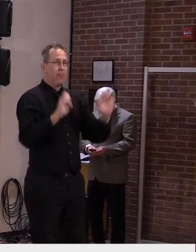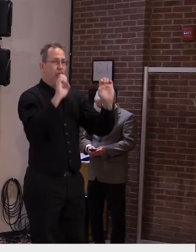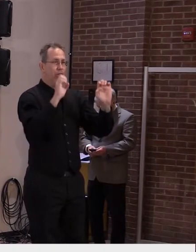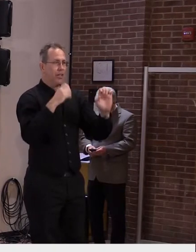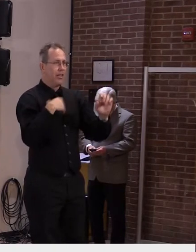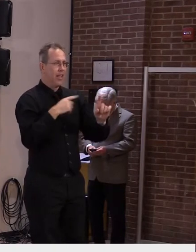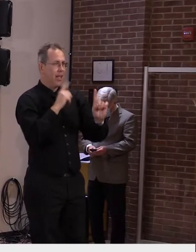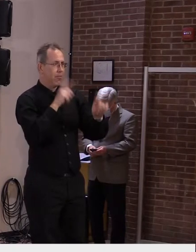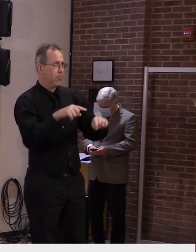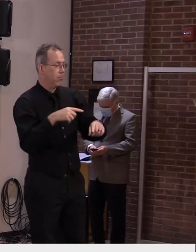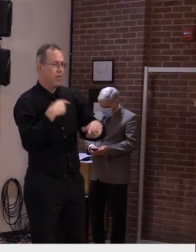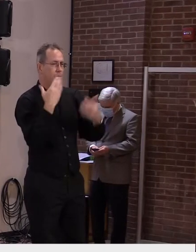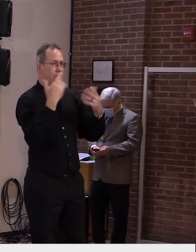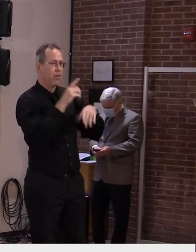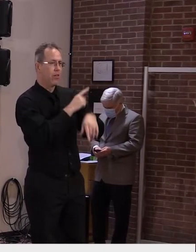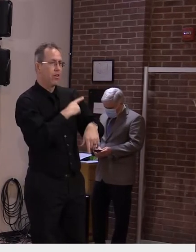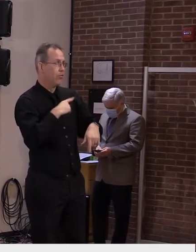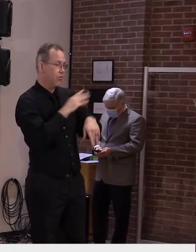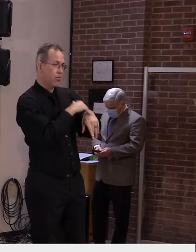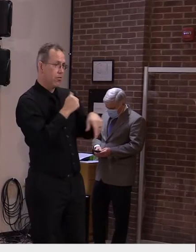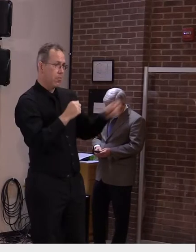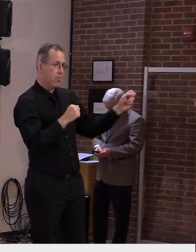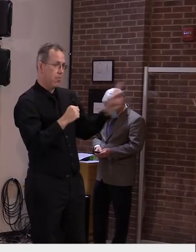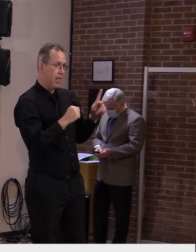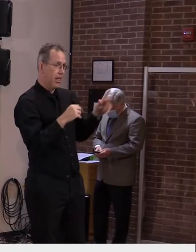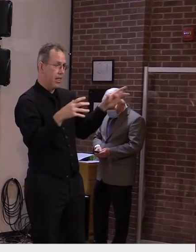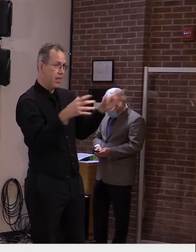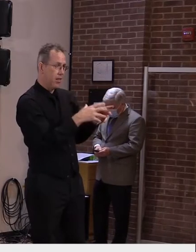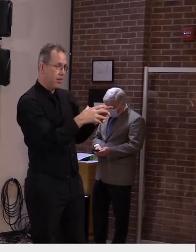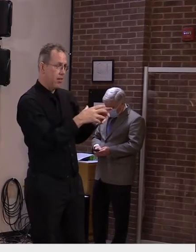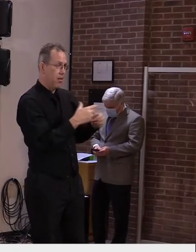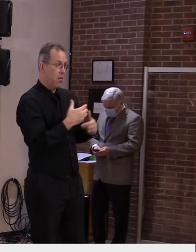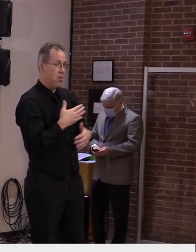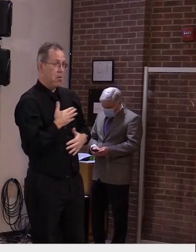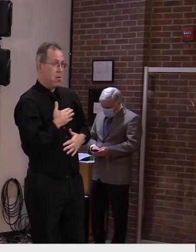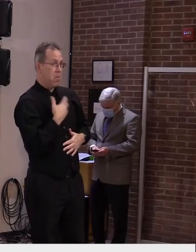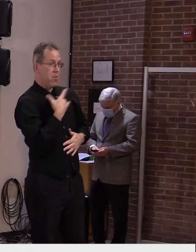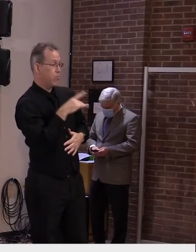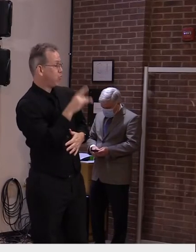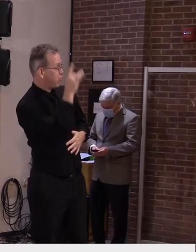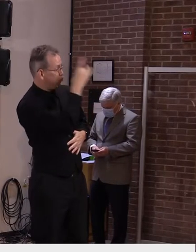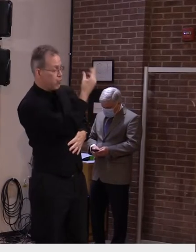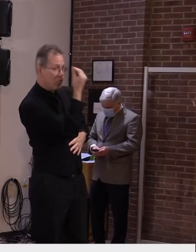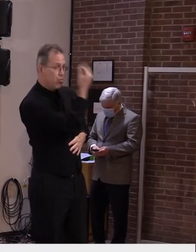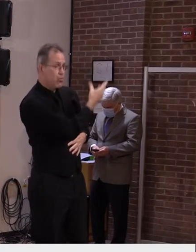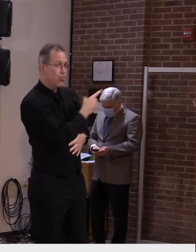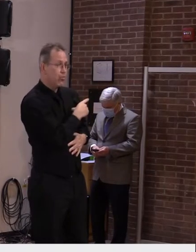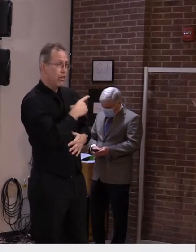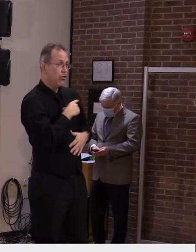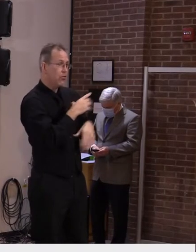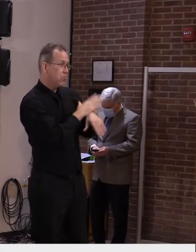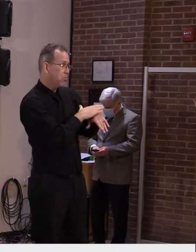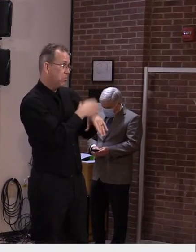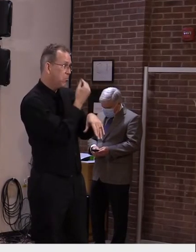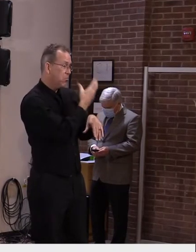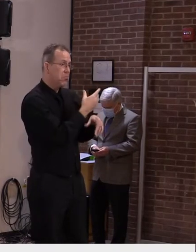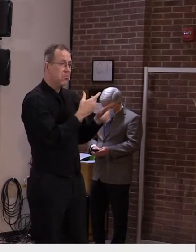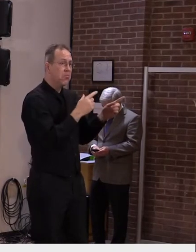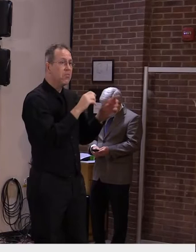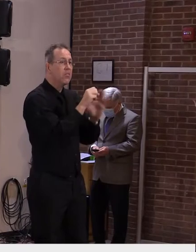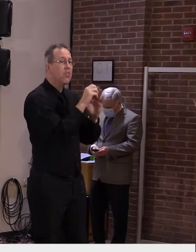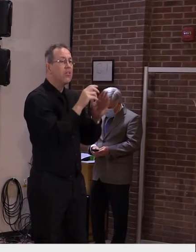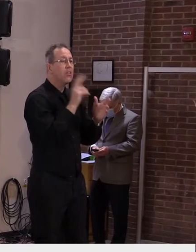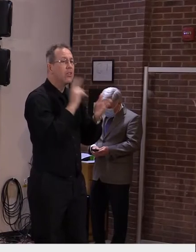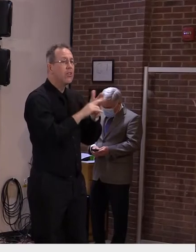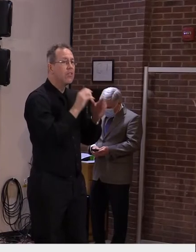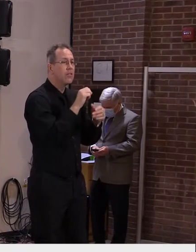into session soon. I'd be happy to discuss this with the Secretary of State as well, and then work together